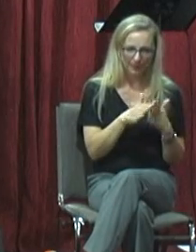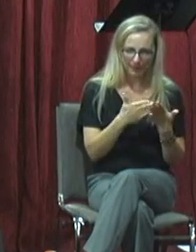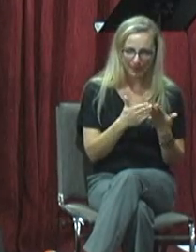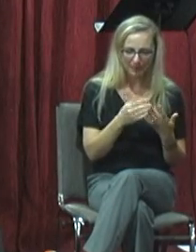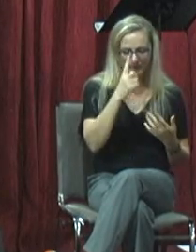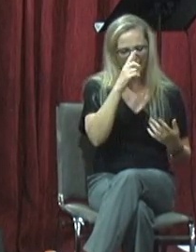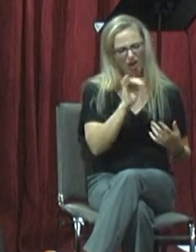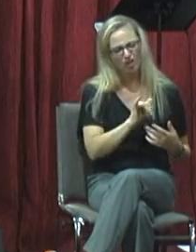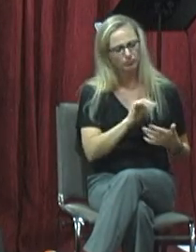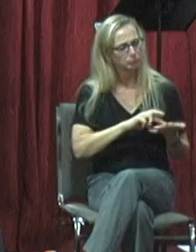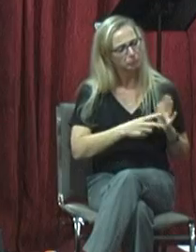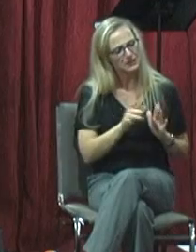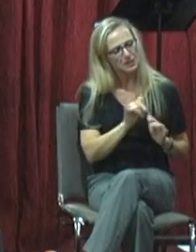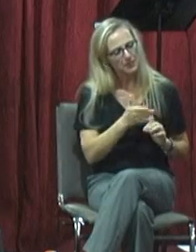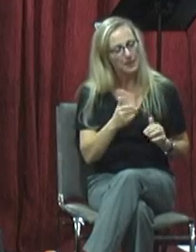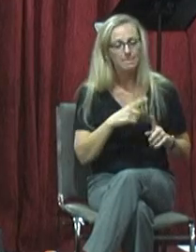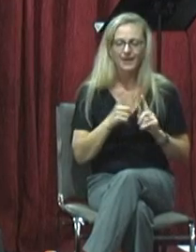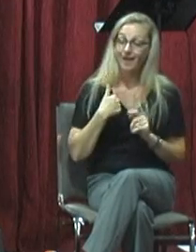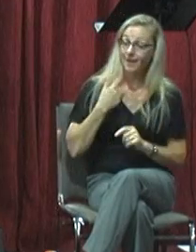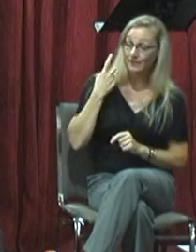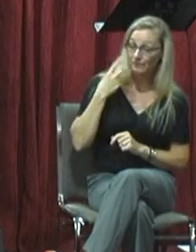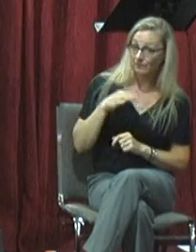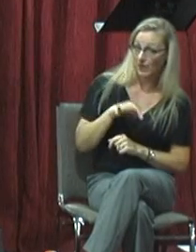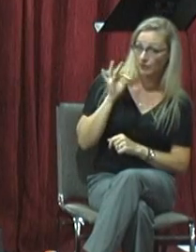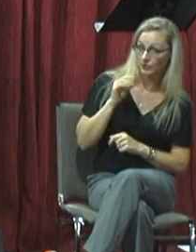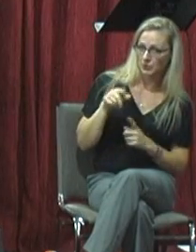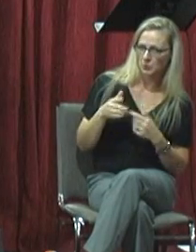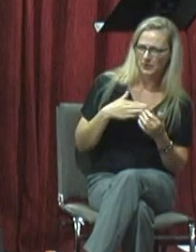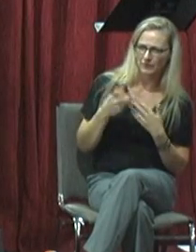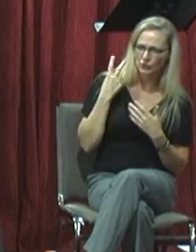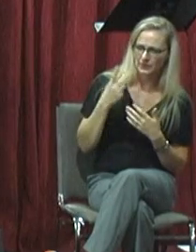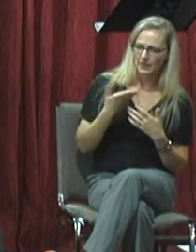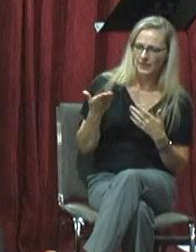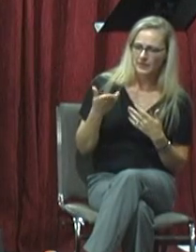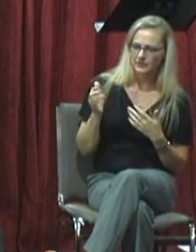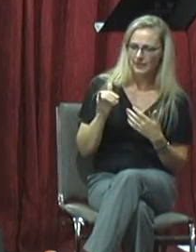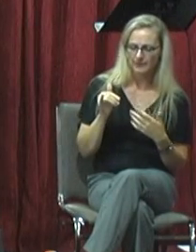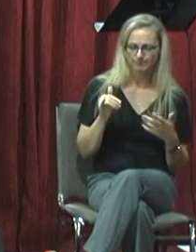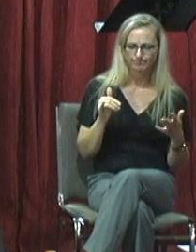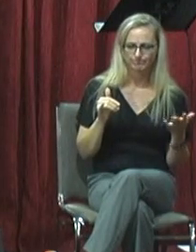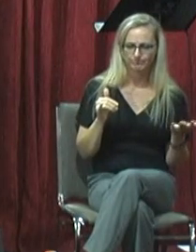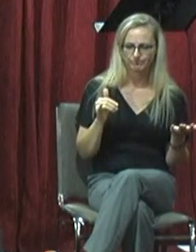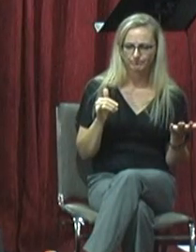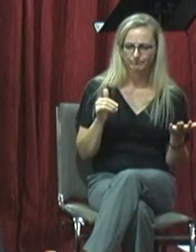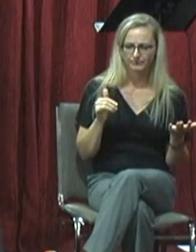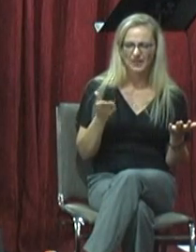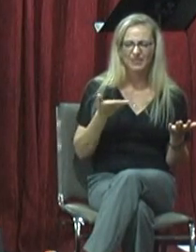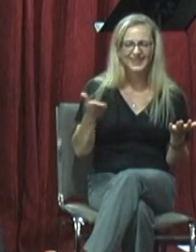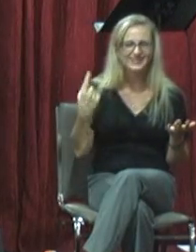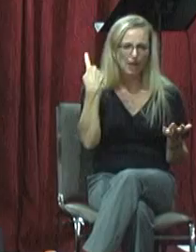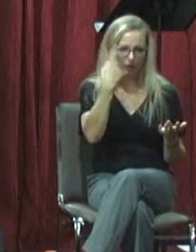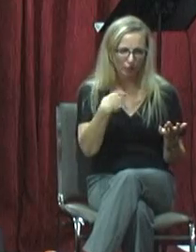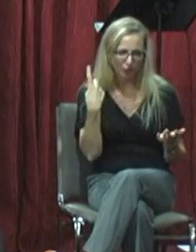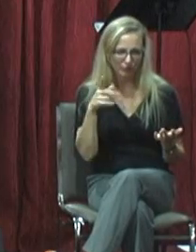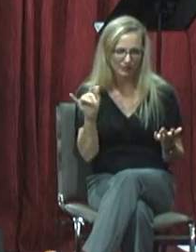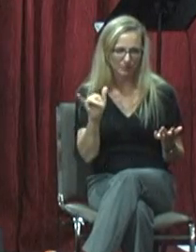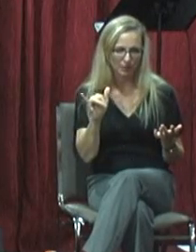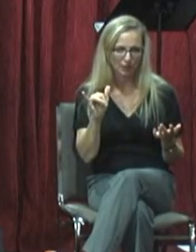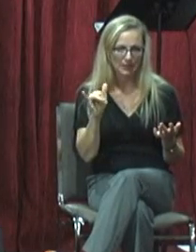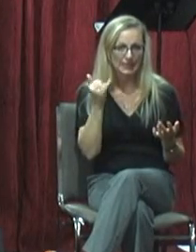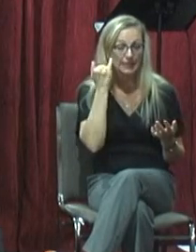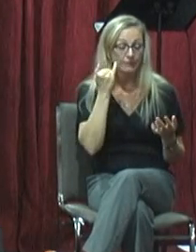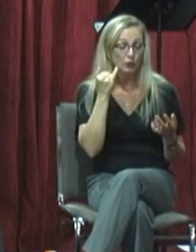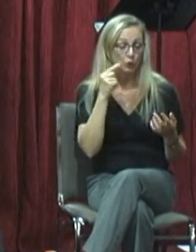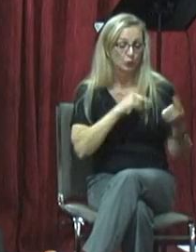But I've found that whenever you see things, you know, like this and this and this, and they're all sort of similar, you go back to the